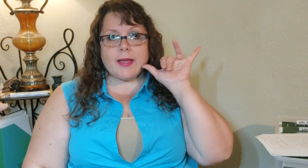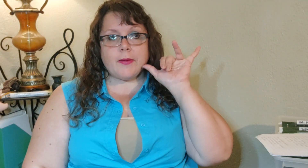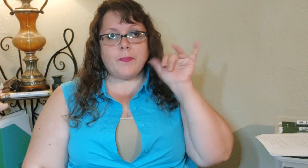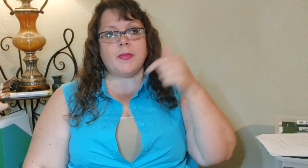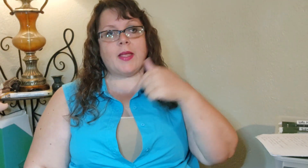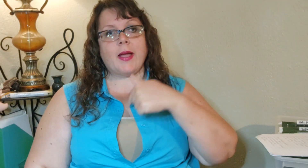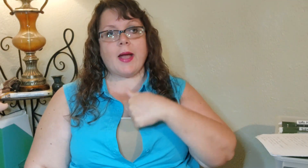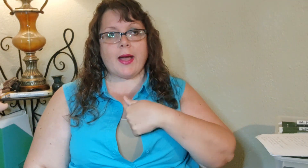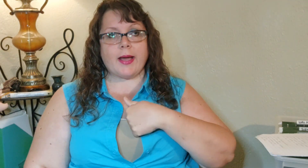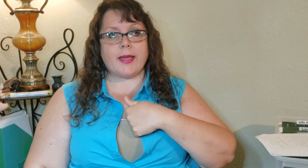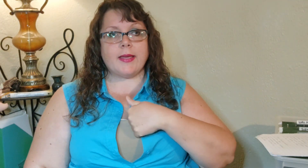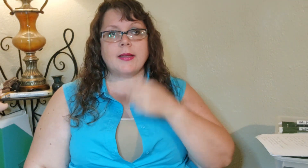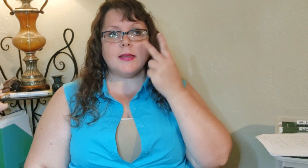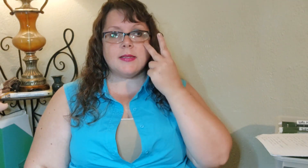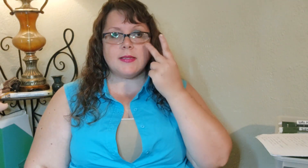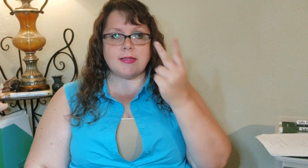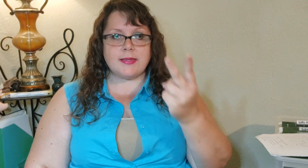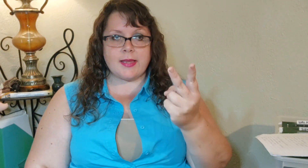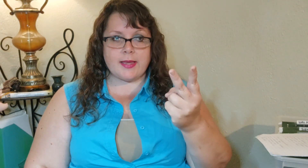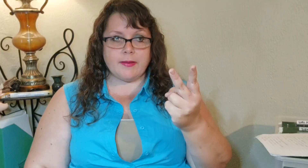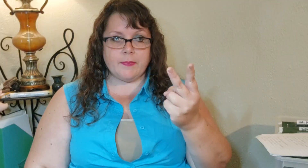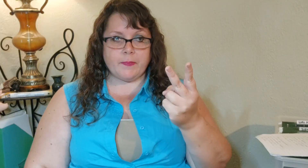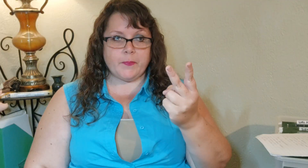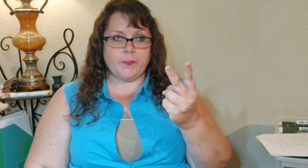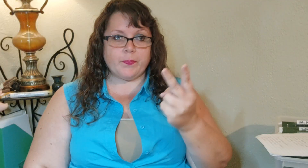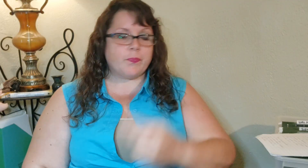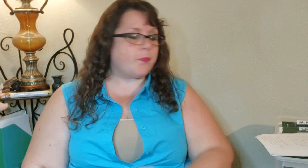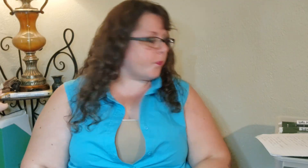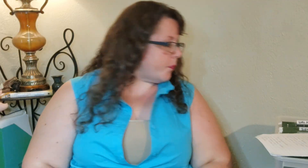Yesterday, I see.